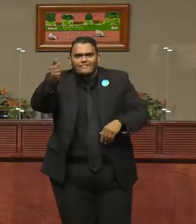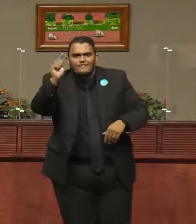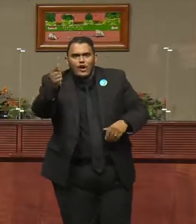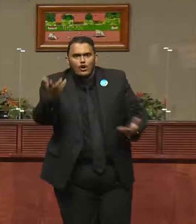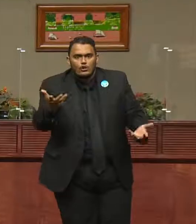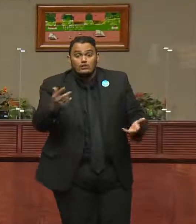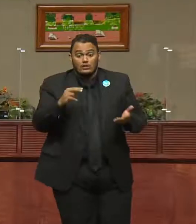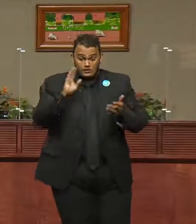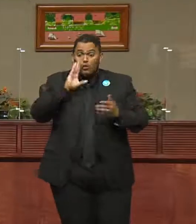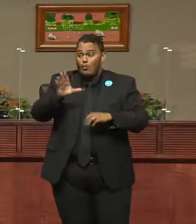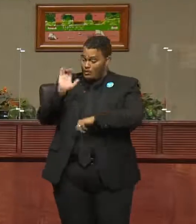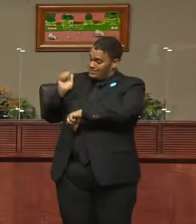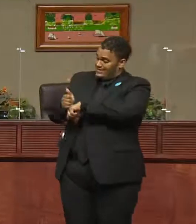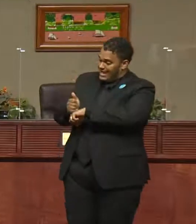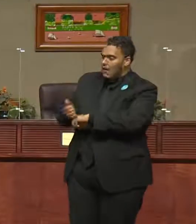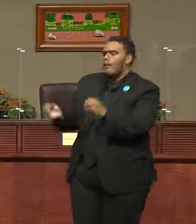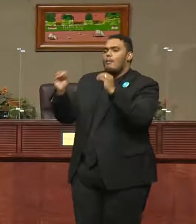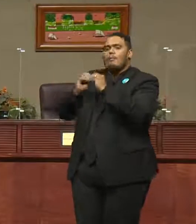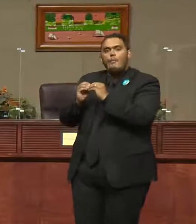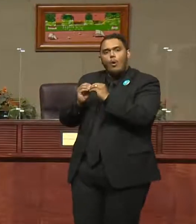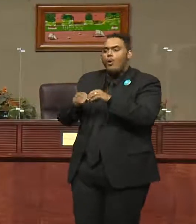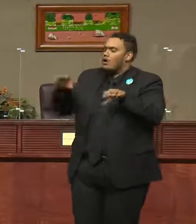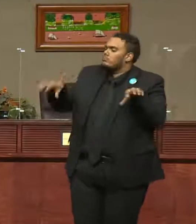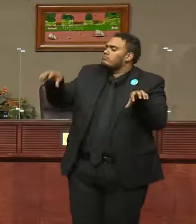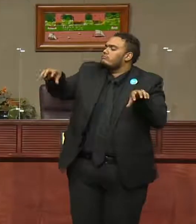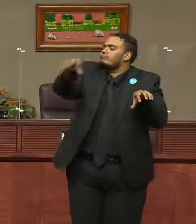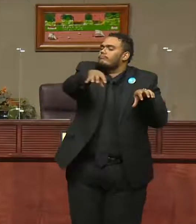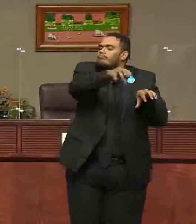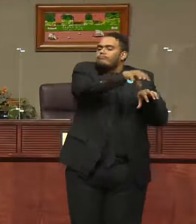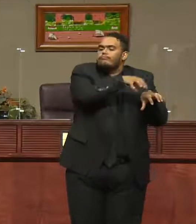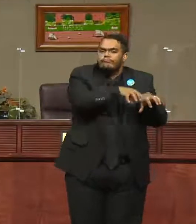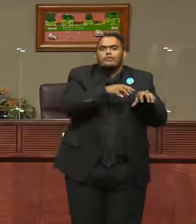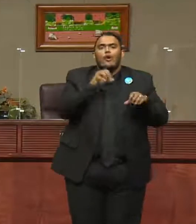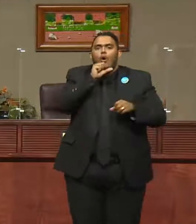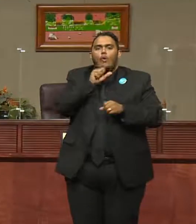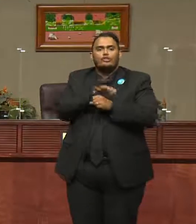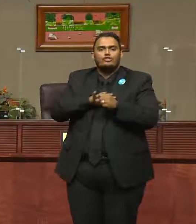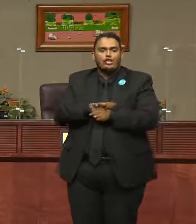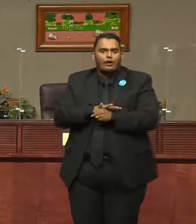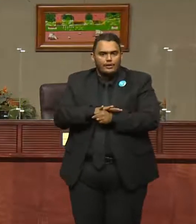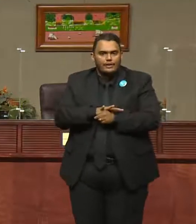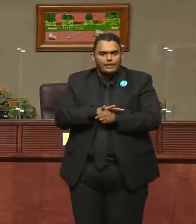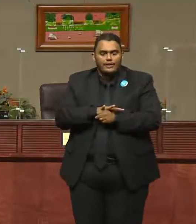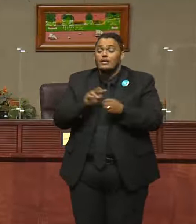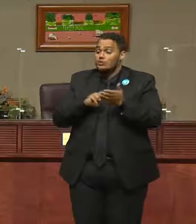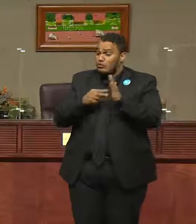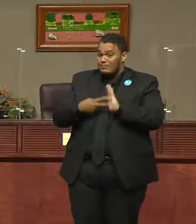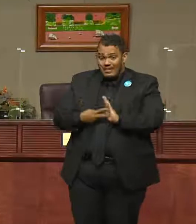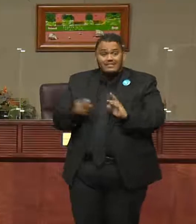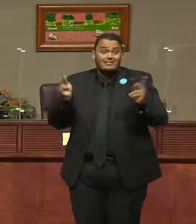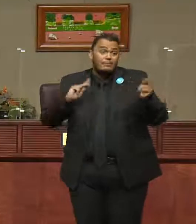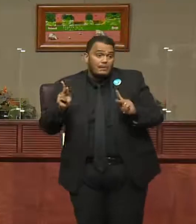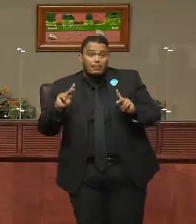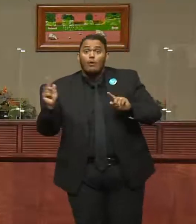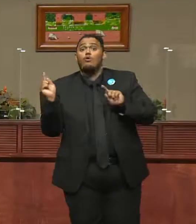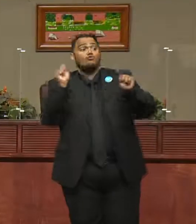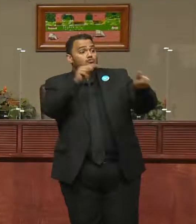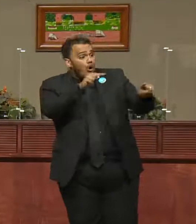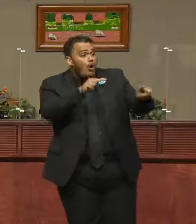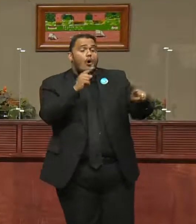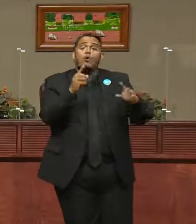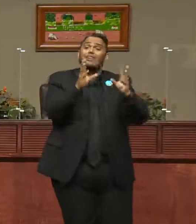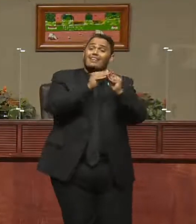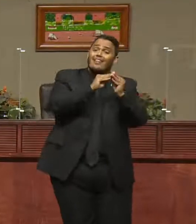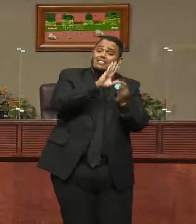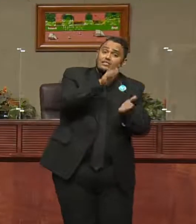we think that we have top off in the group of individuals that will come to the convention center, they have the vehicle and the time